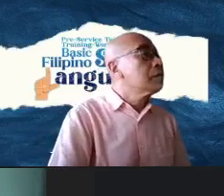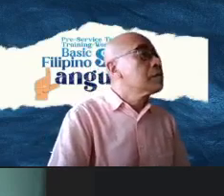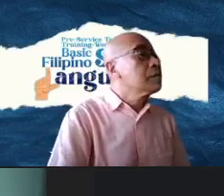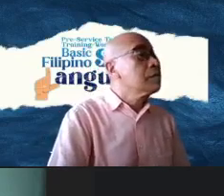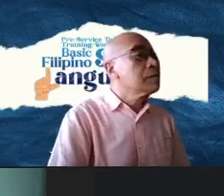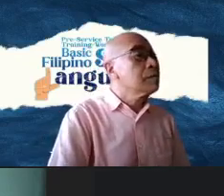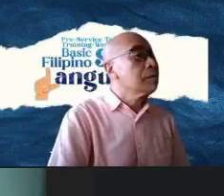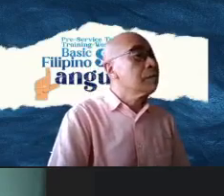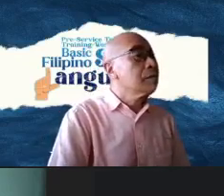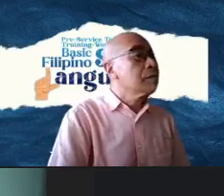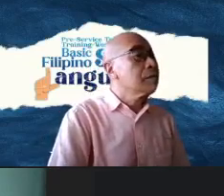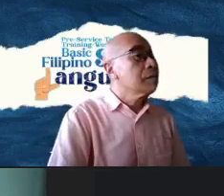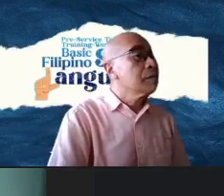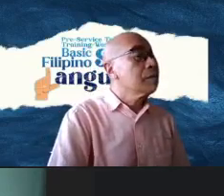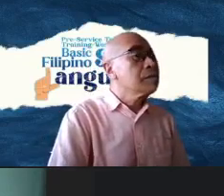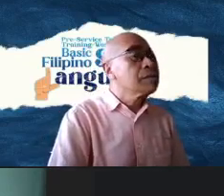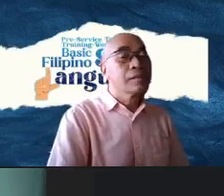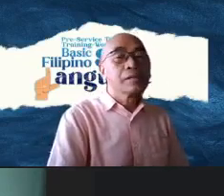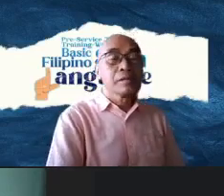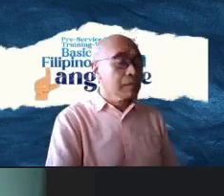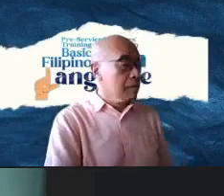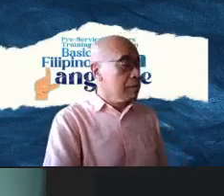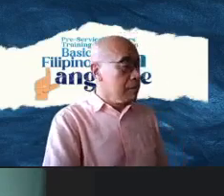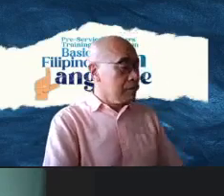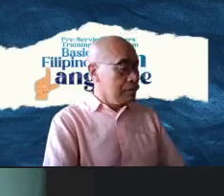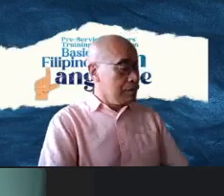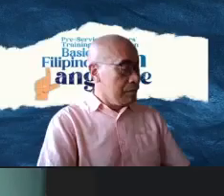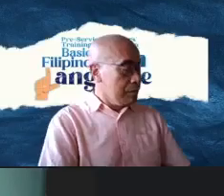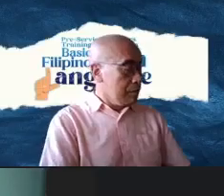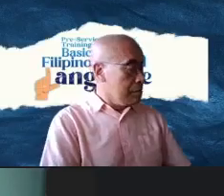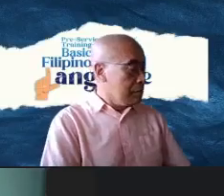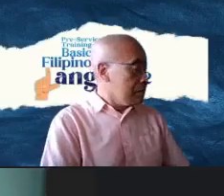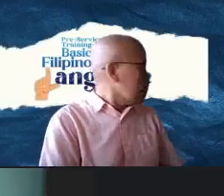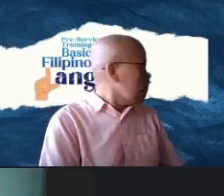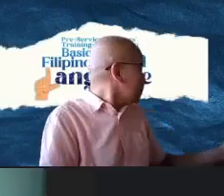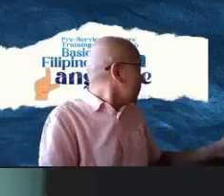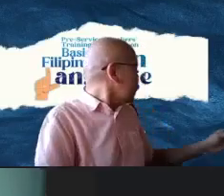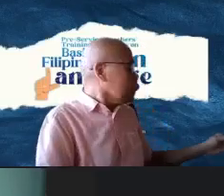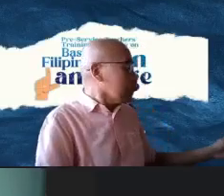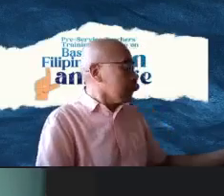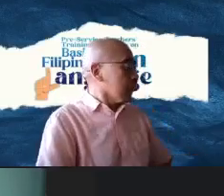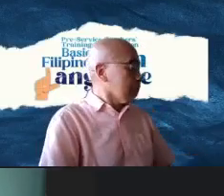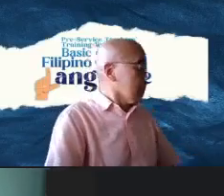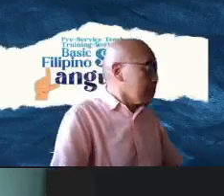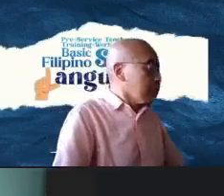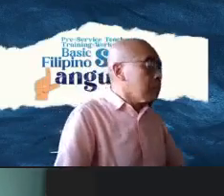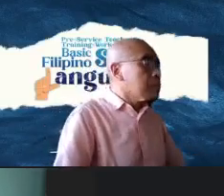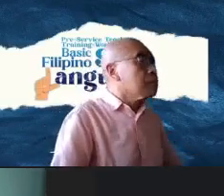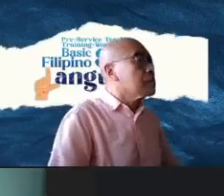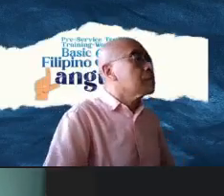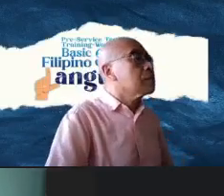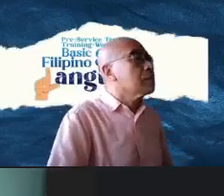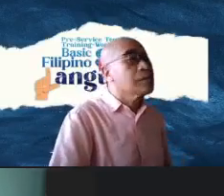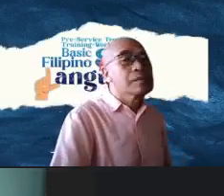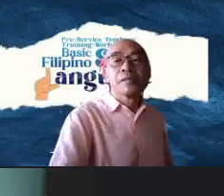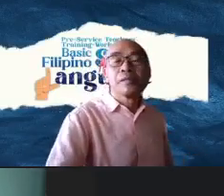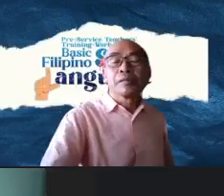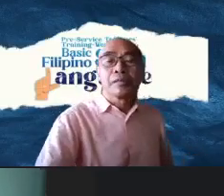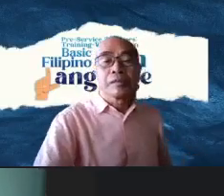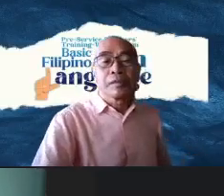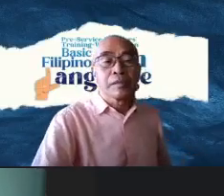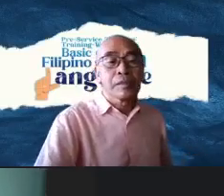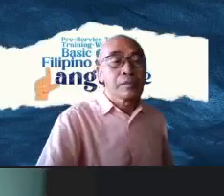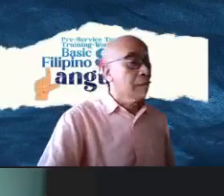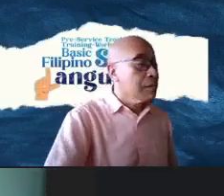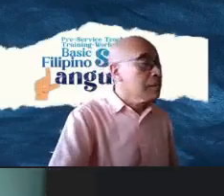has just recently promoted as a Special Education Teacher 5. Today, we are honored to have her with us as her insights